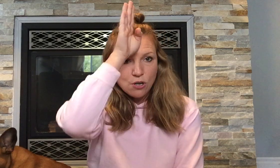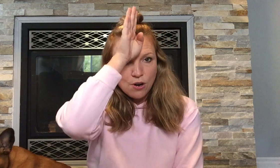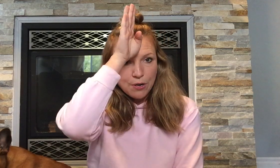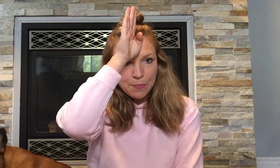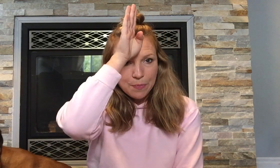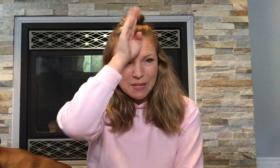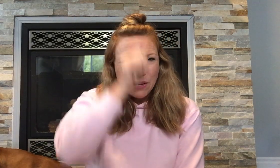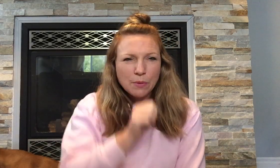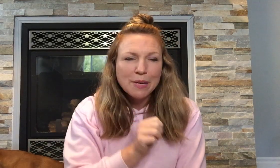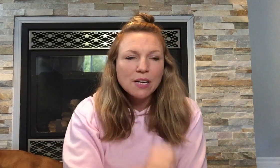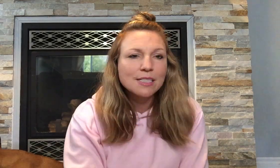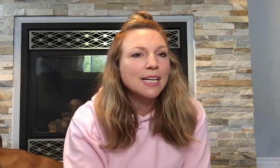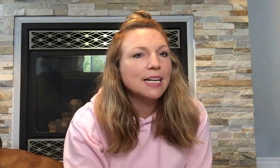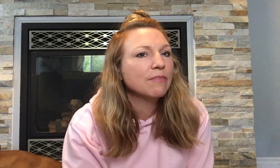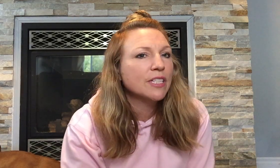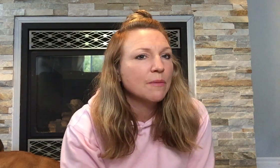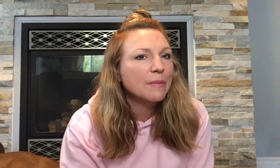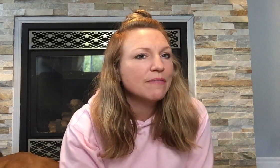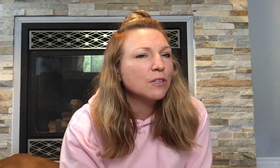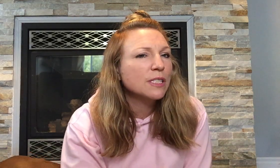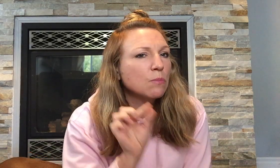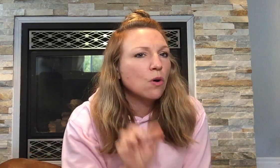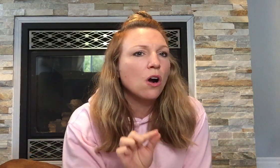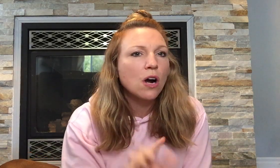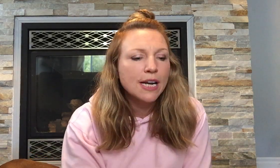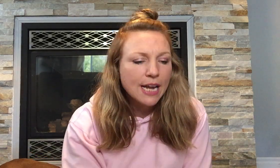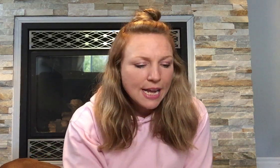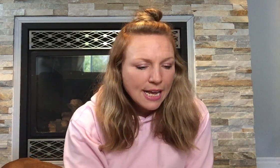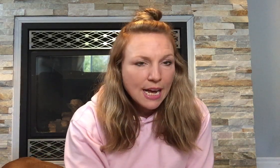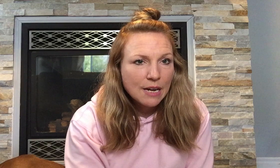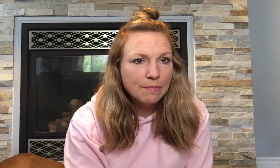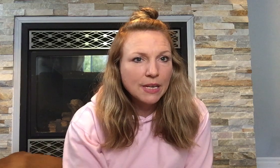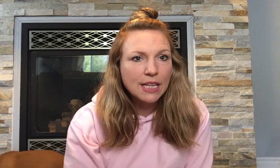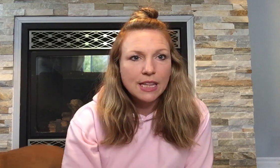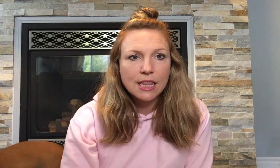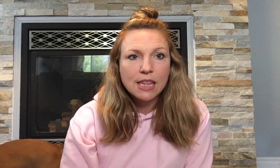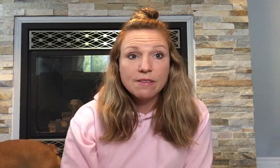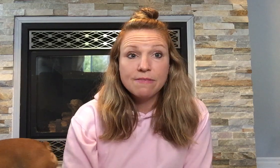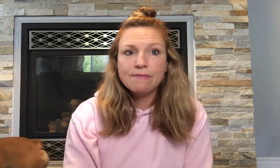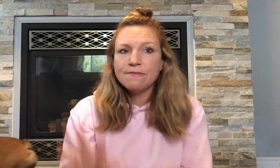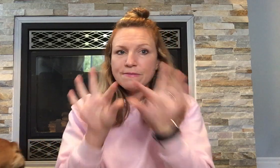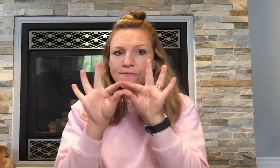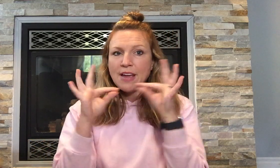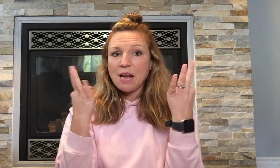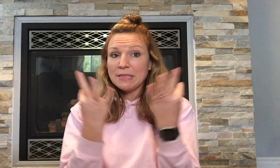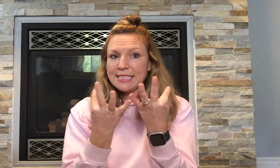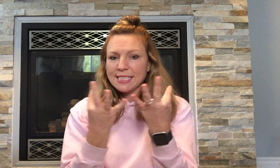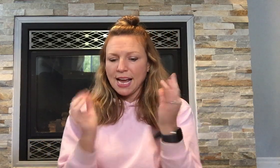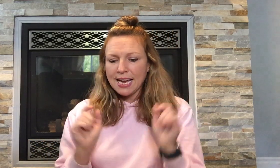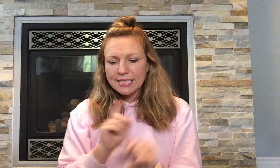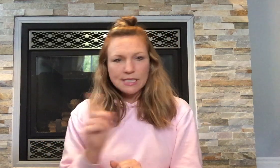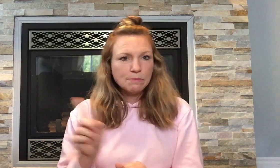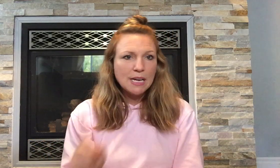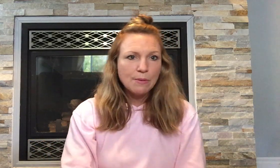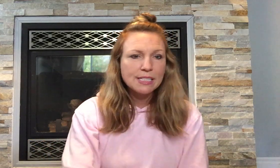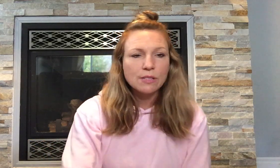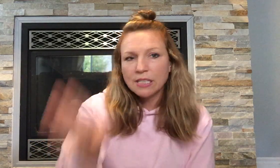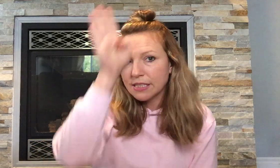shark. We may not sign it every time. We may focus more on the family signs. But anyway, so there it is if